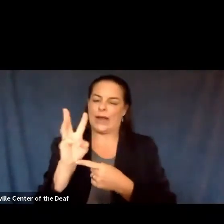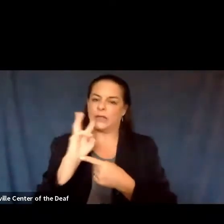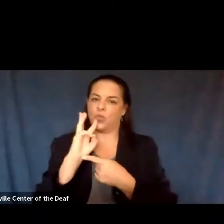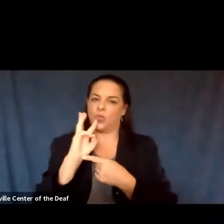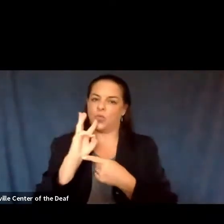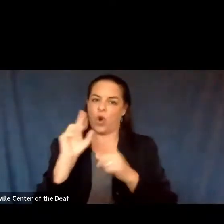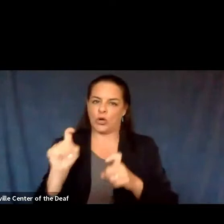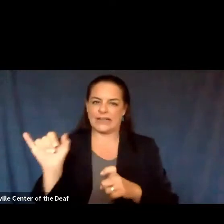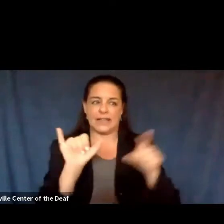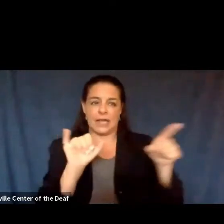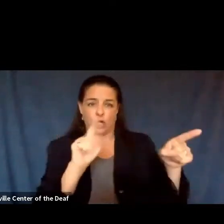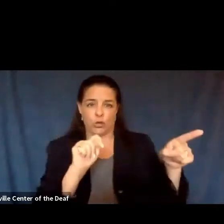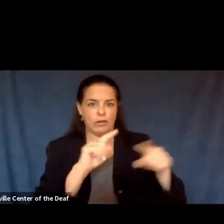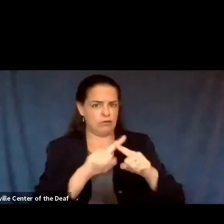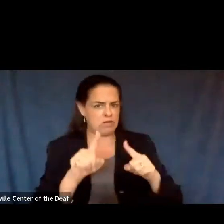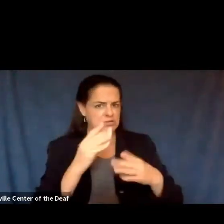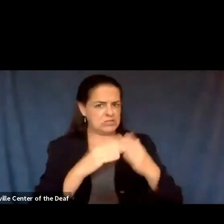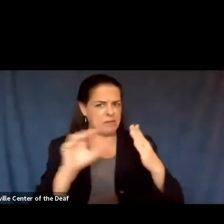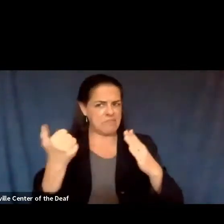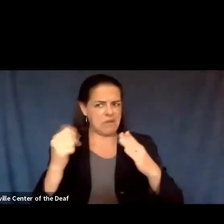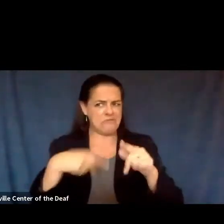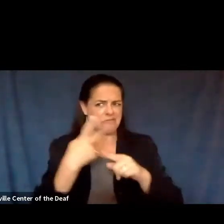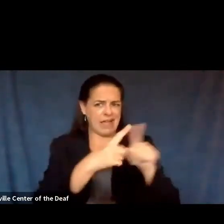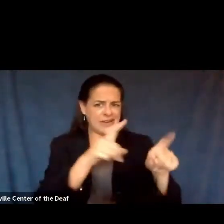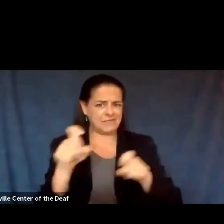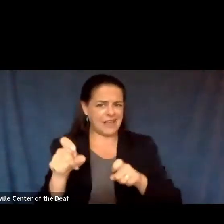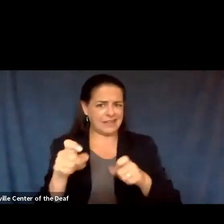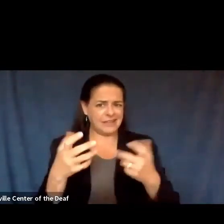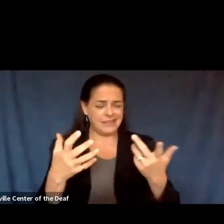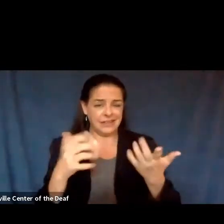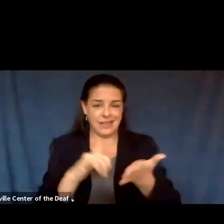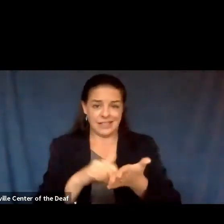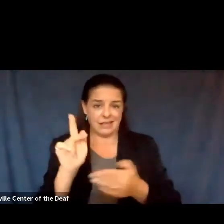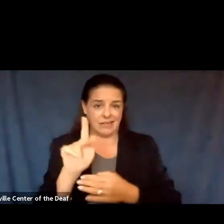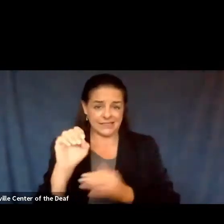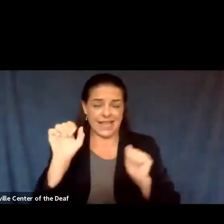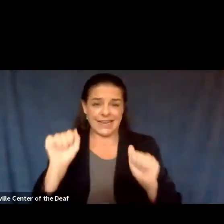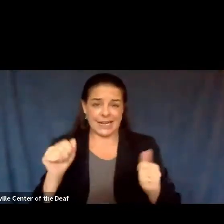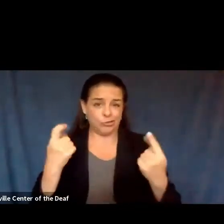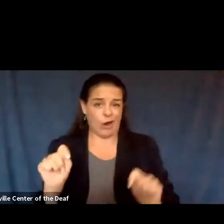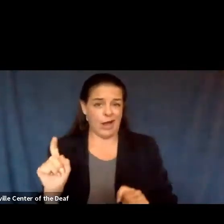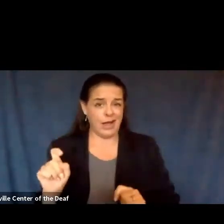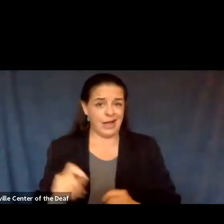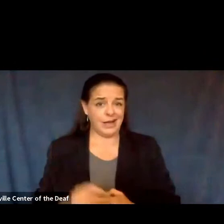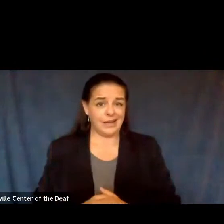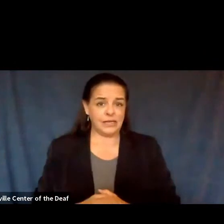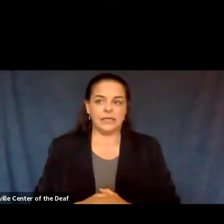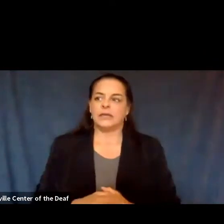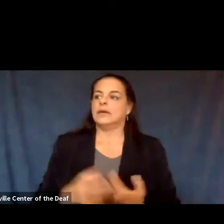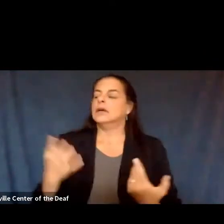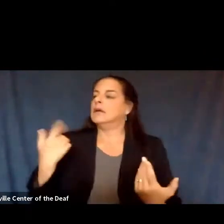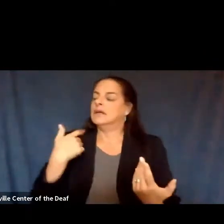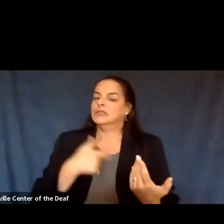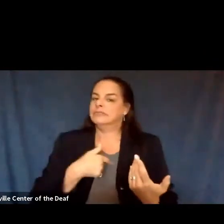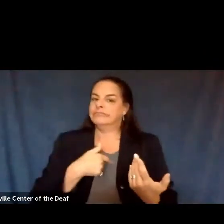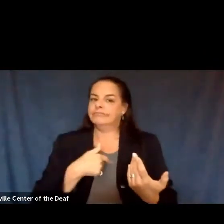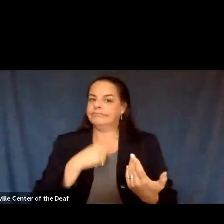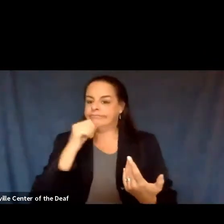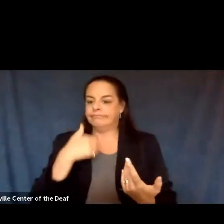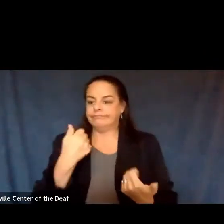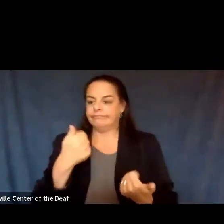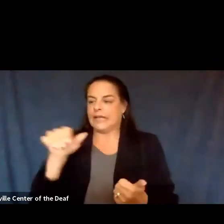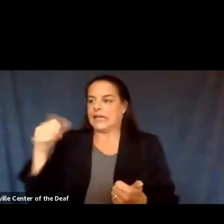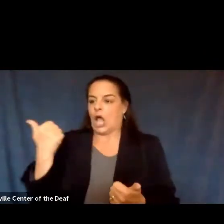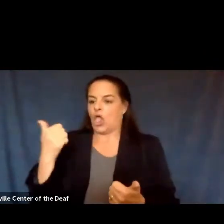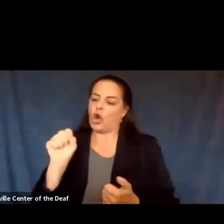does, but is there some other systematic test setup that Knox County can try? We do not have any other